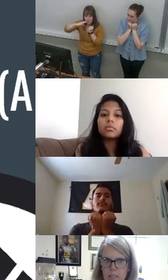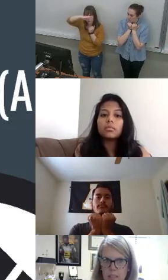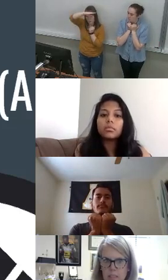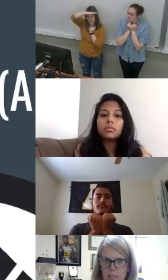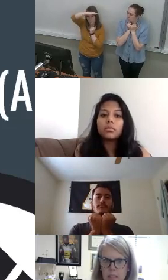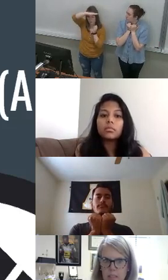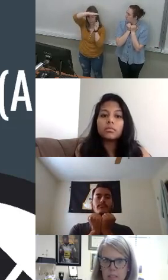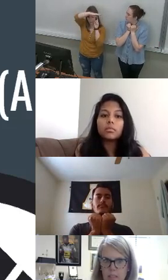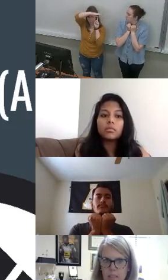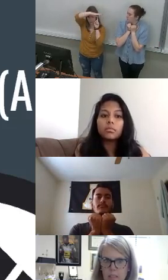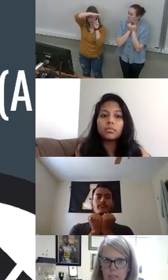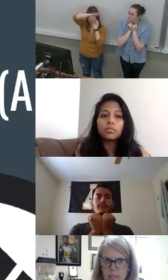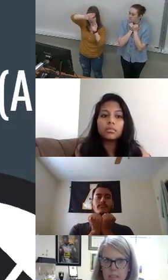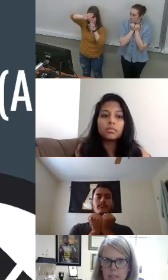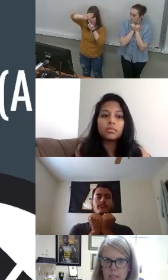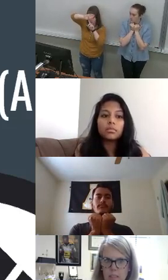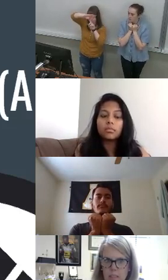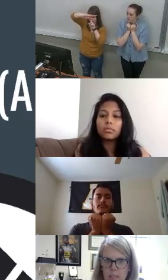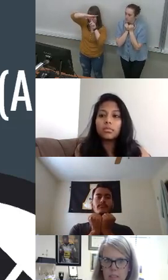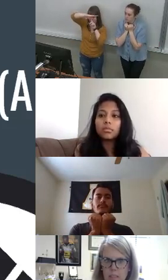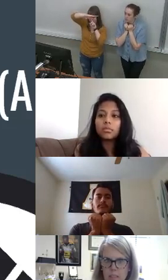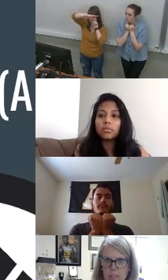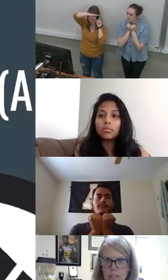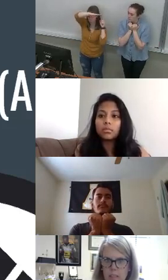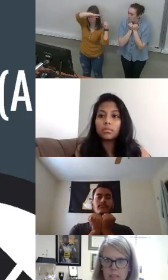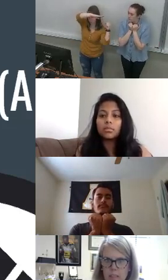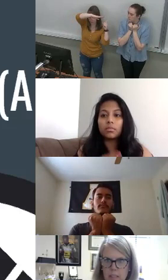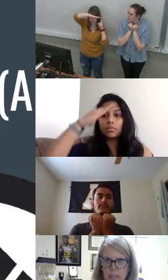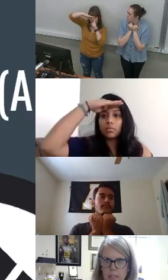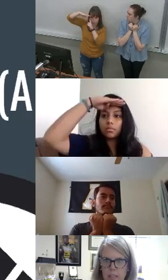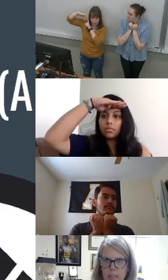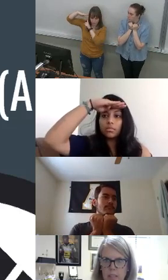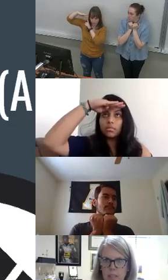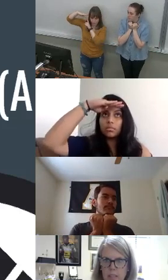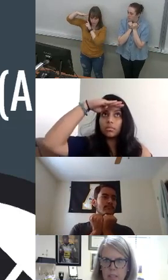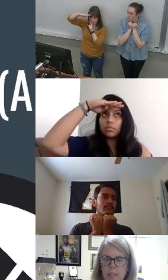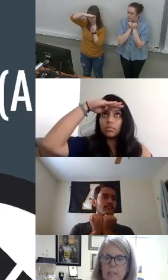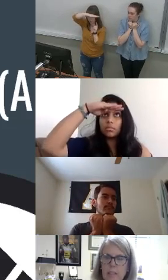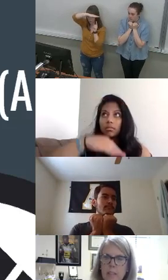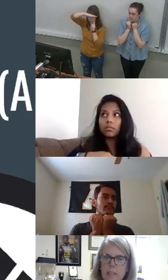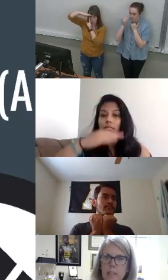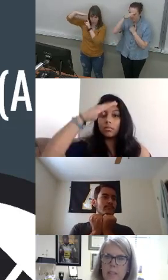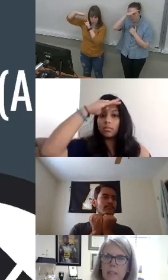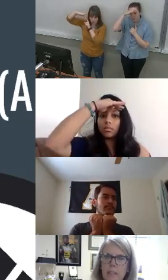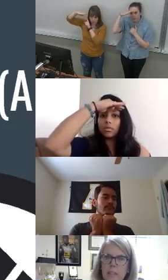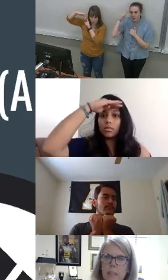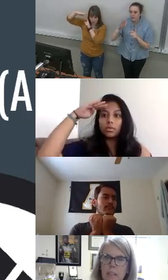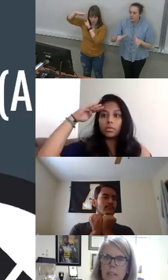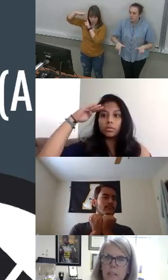So yes, kind of start so to start over, you have your B at your forehead. It goes from your left to your right. Yes. So